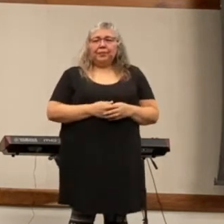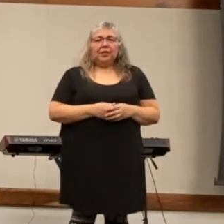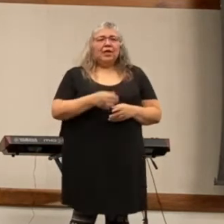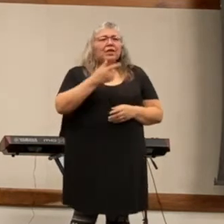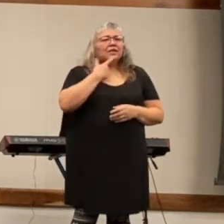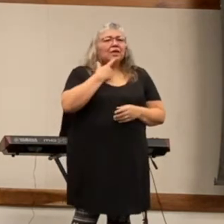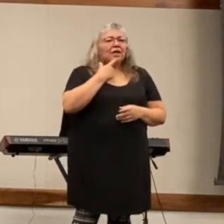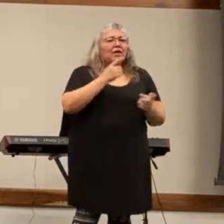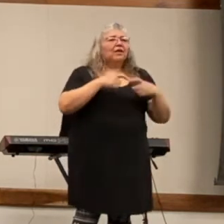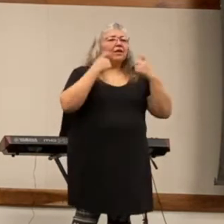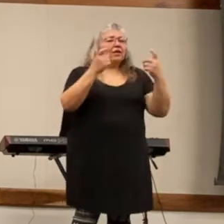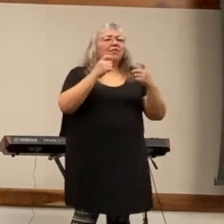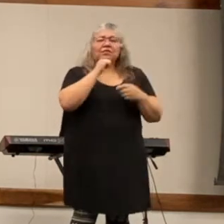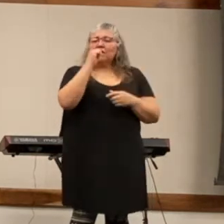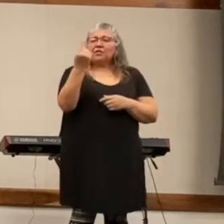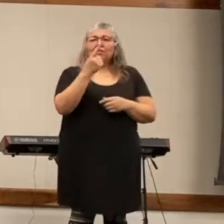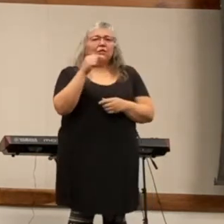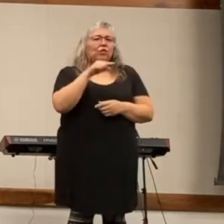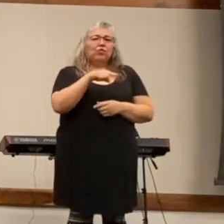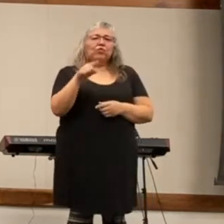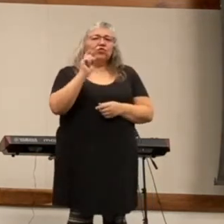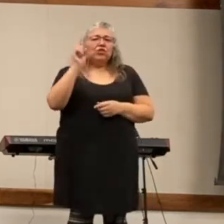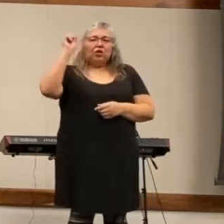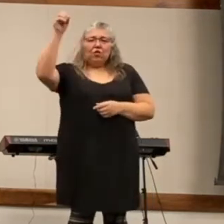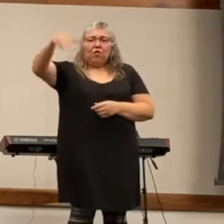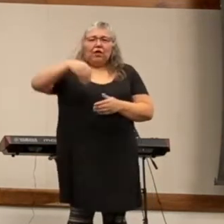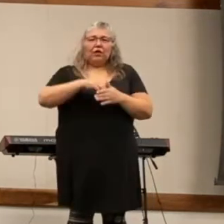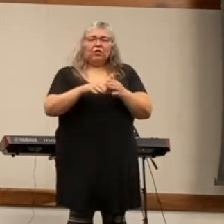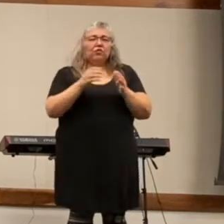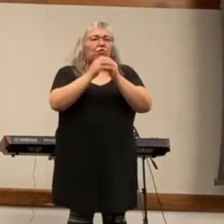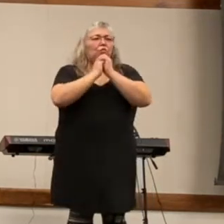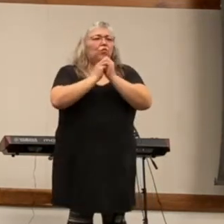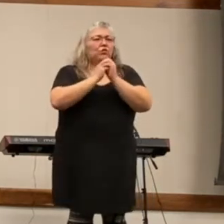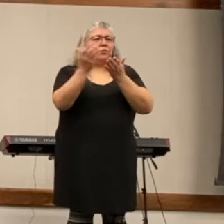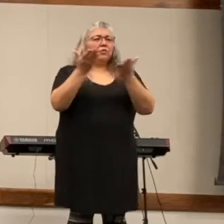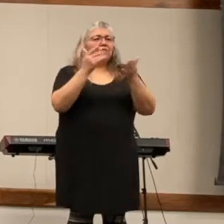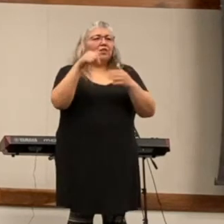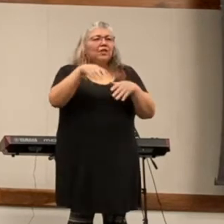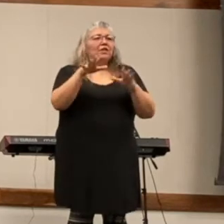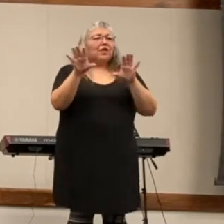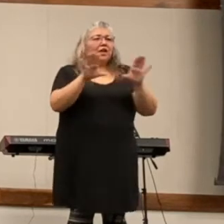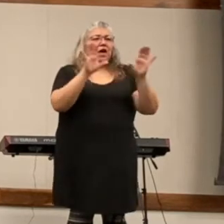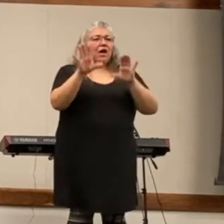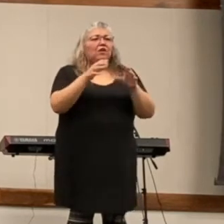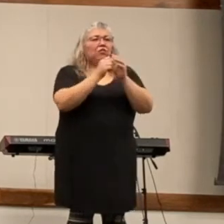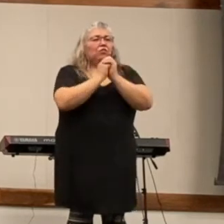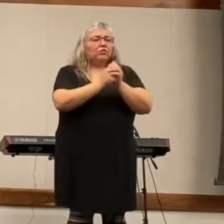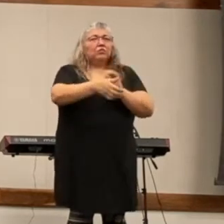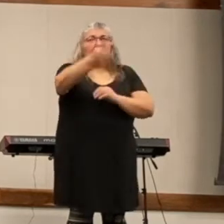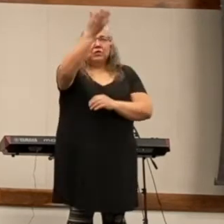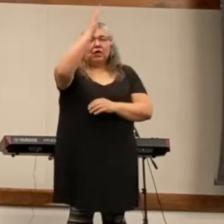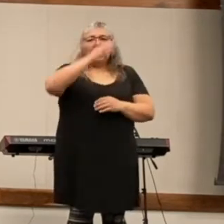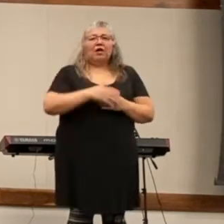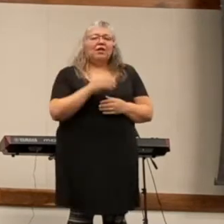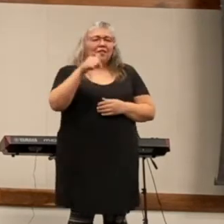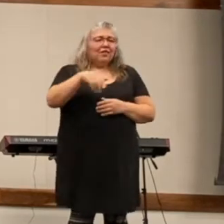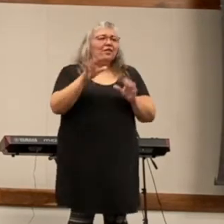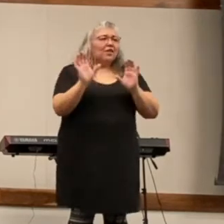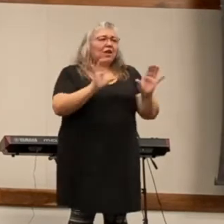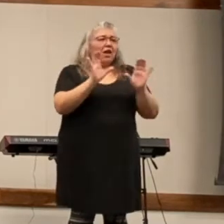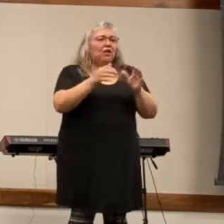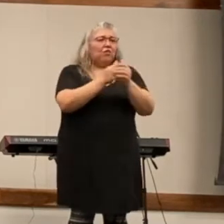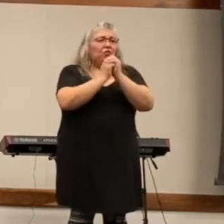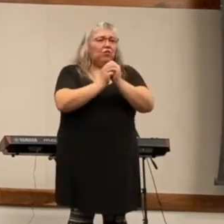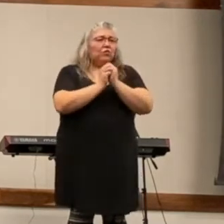He says, giving is not something that you just throw into a worship service. It's an act of worship to God. It's an act of worship to